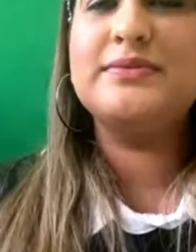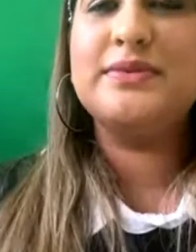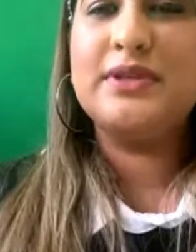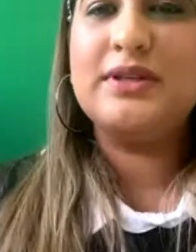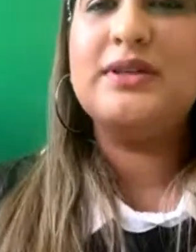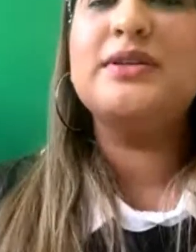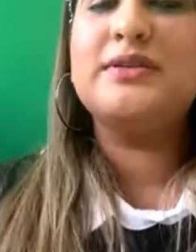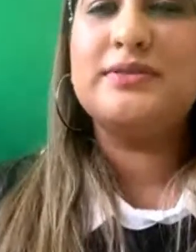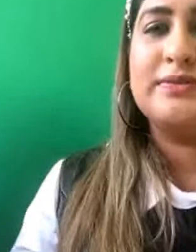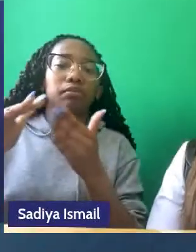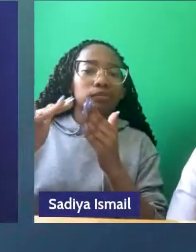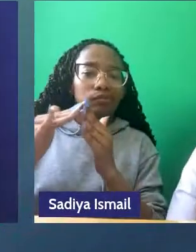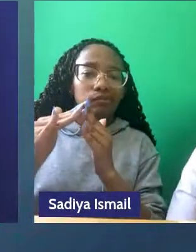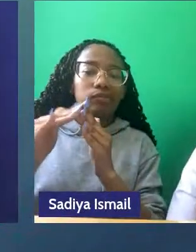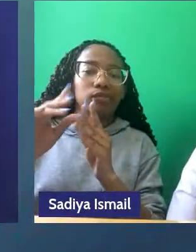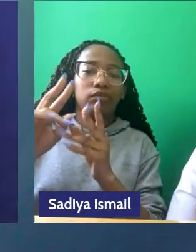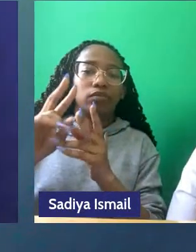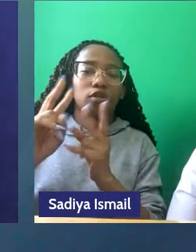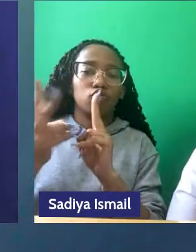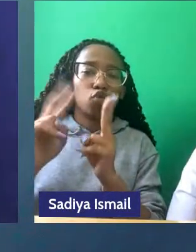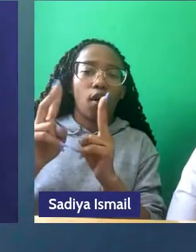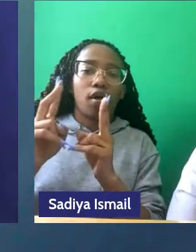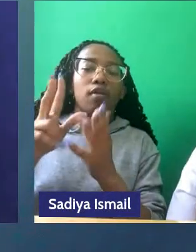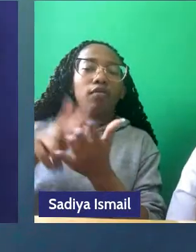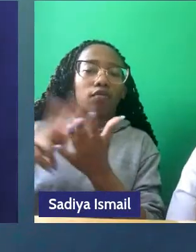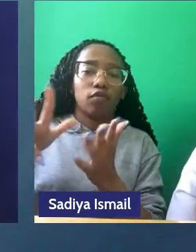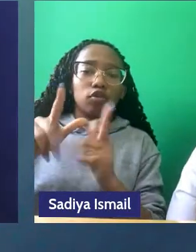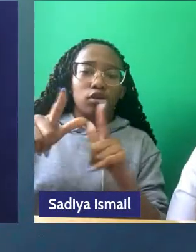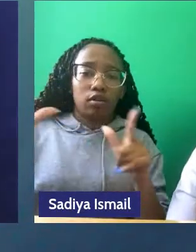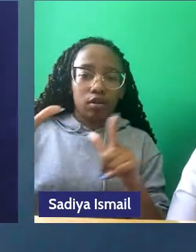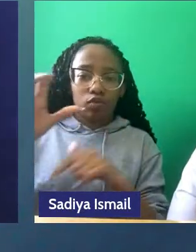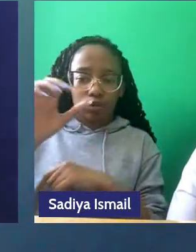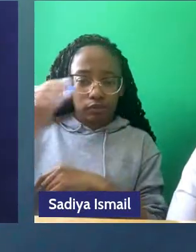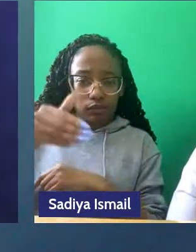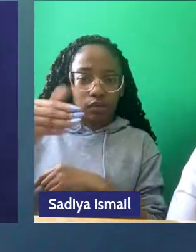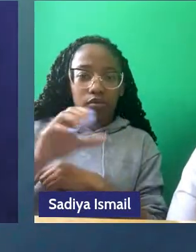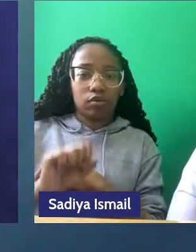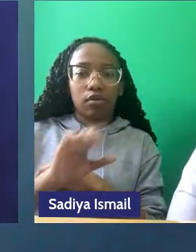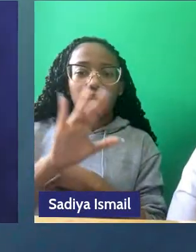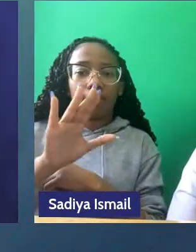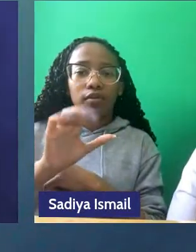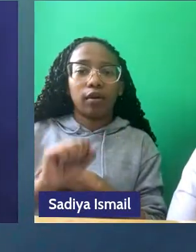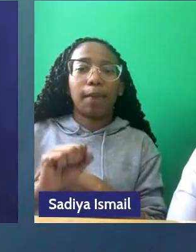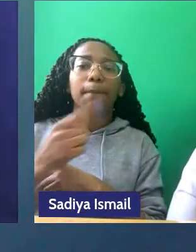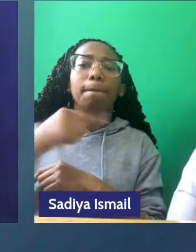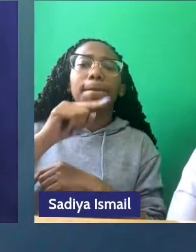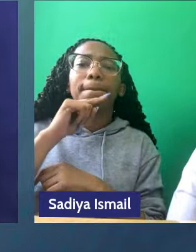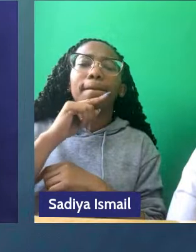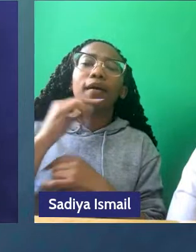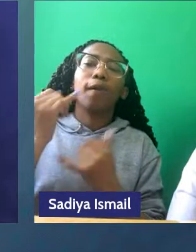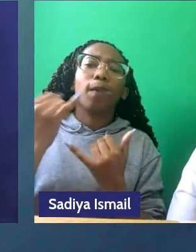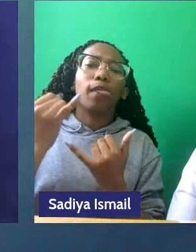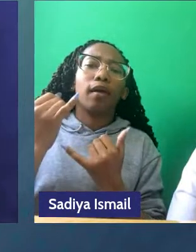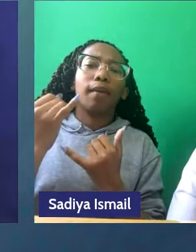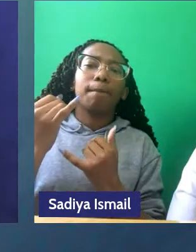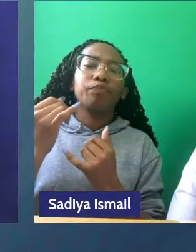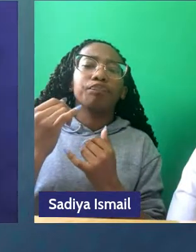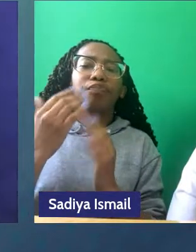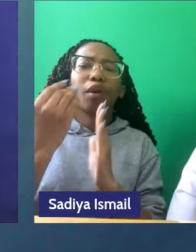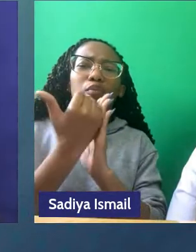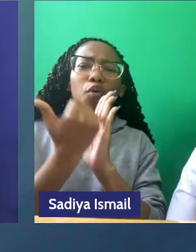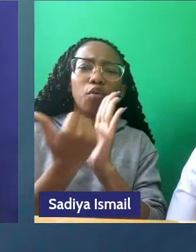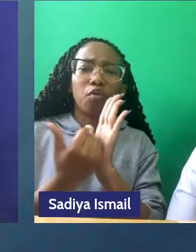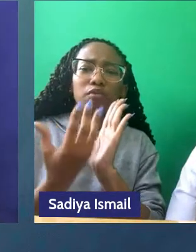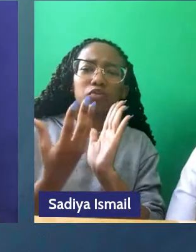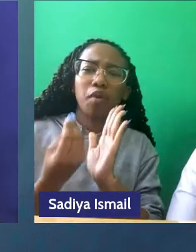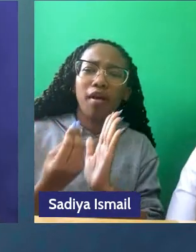12th official language in South Africa. But what sort of programs are in place? I mean, it's fine